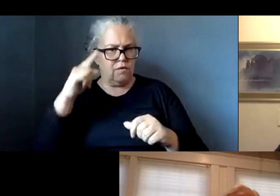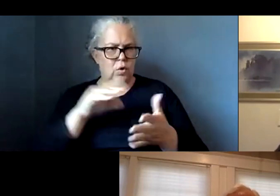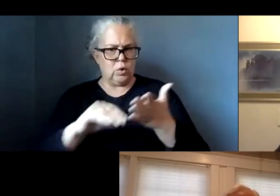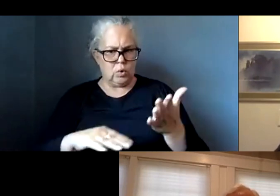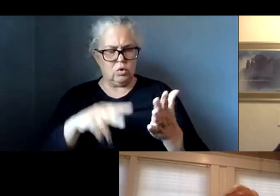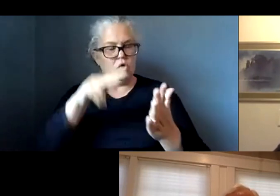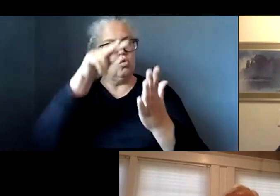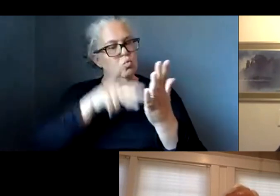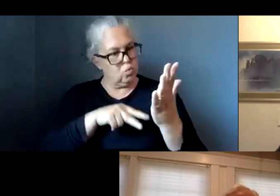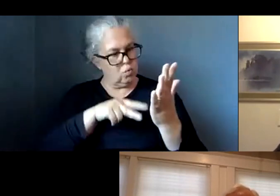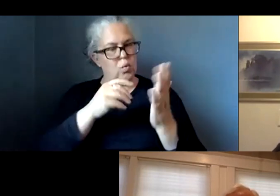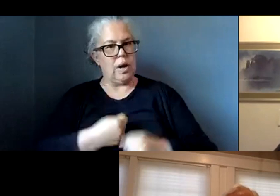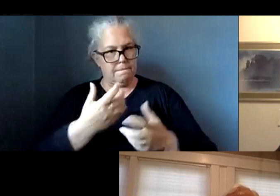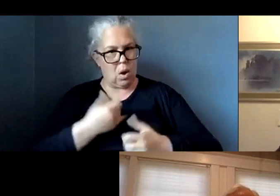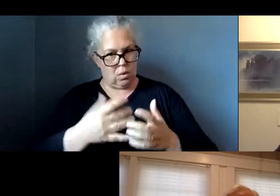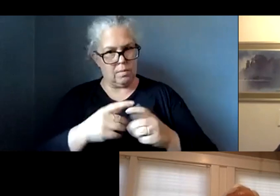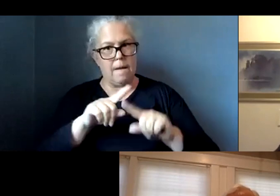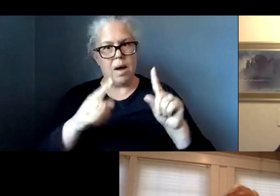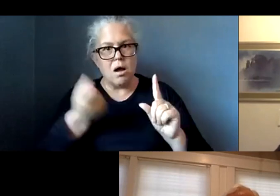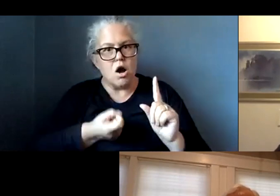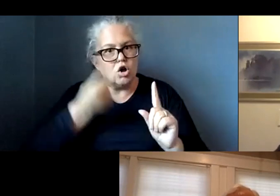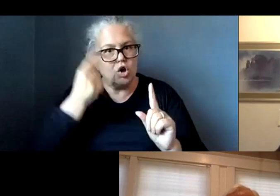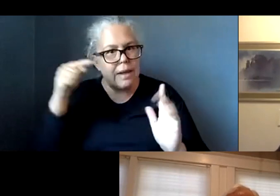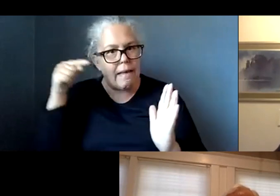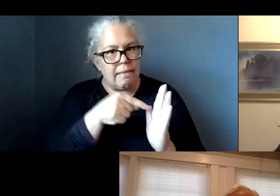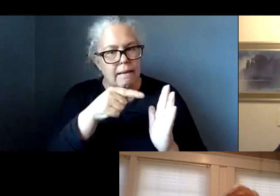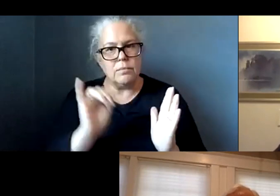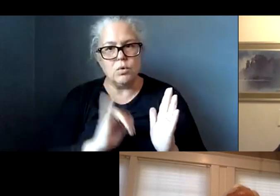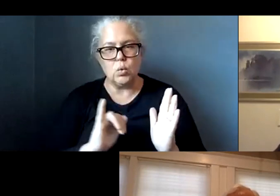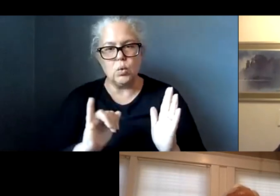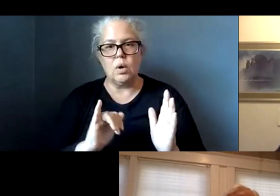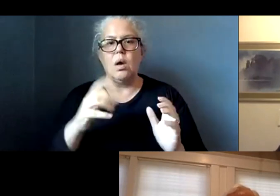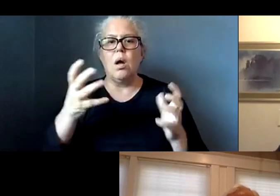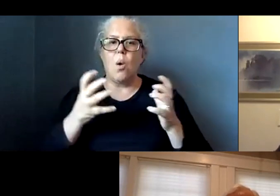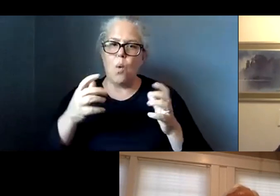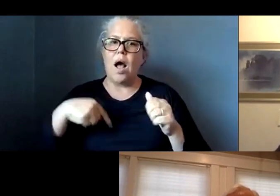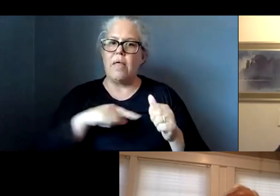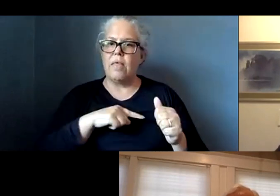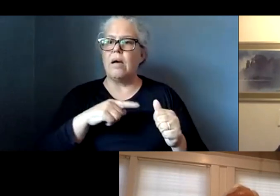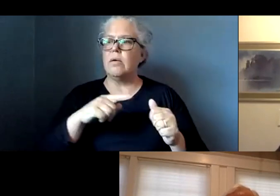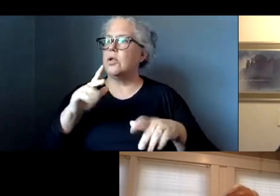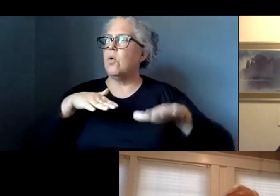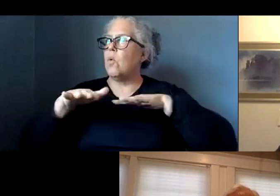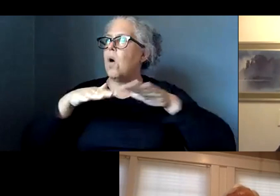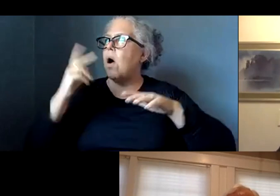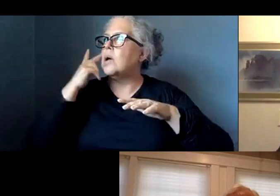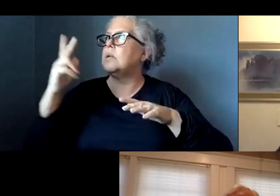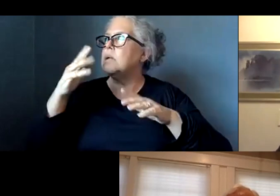reading on the page. He wanted us to dwell in the landscapes to which those Romantic poets were